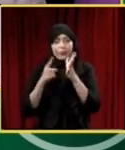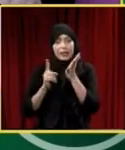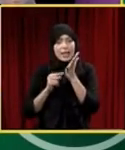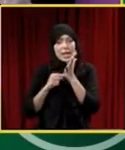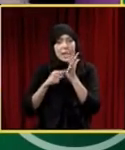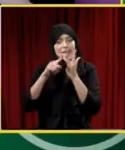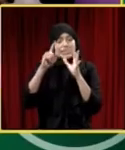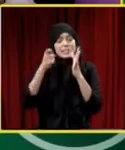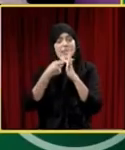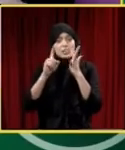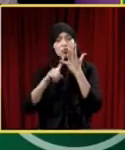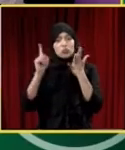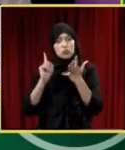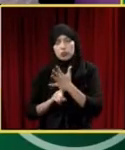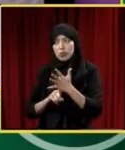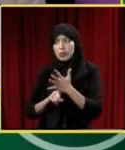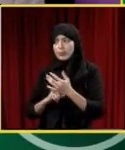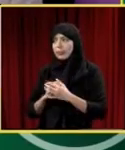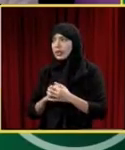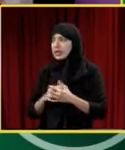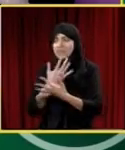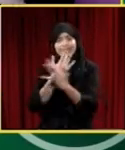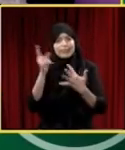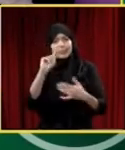for yourself? But I think there are a lot of people at home watching this show.